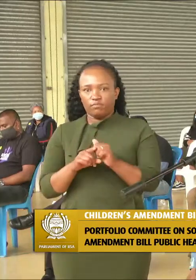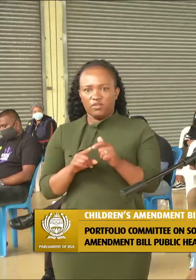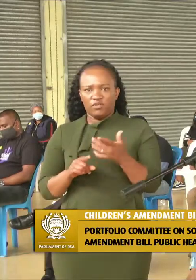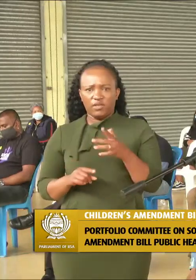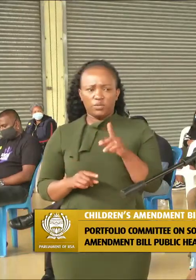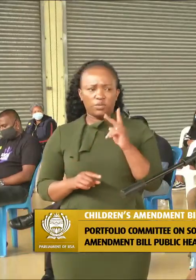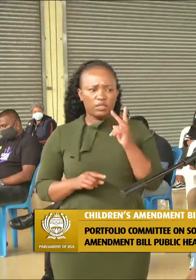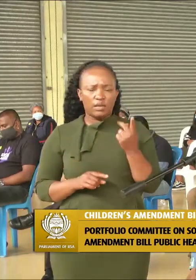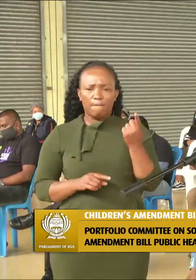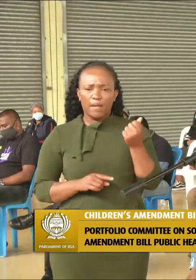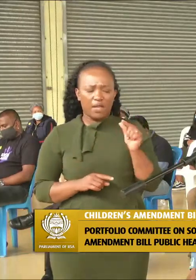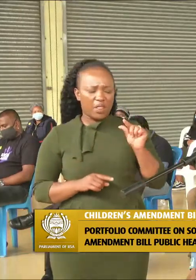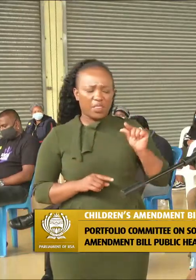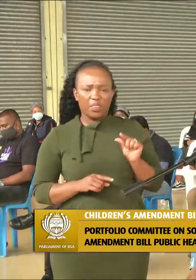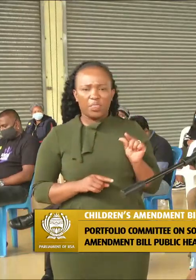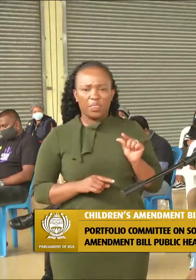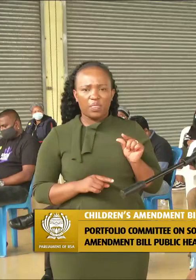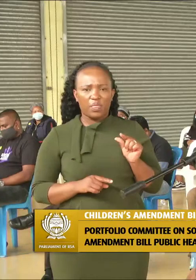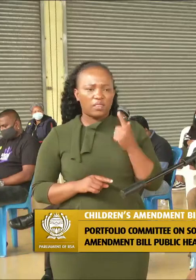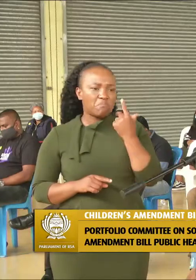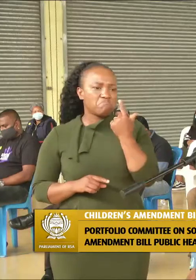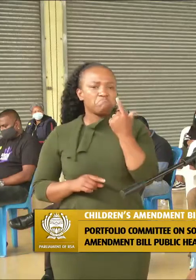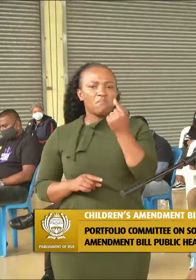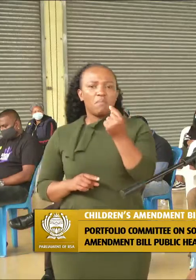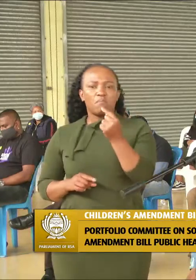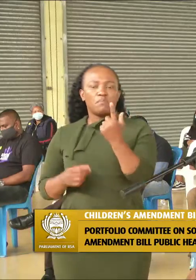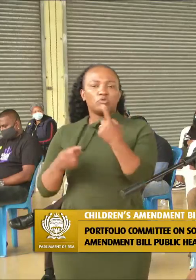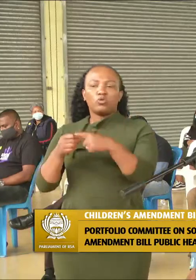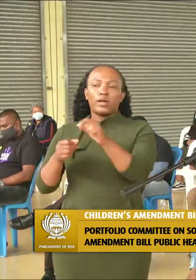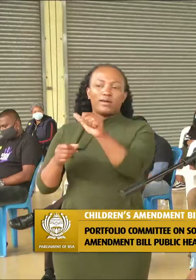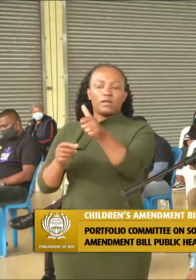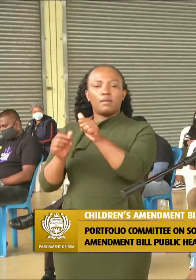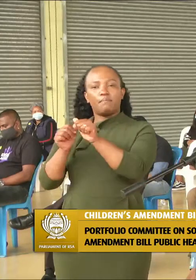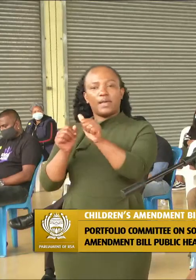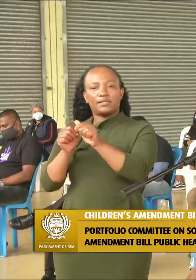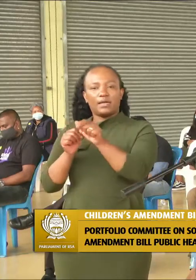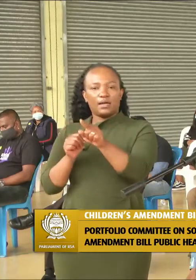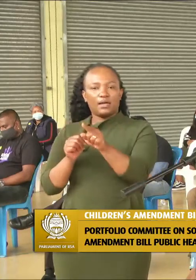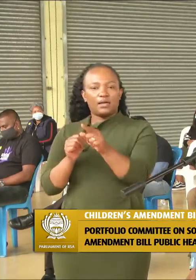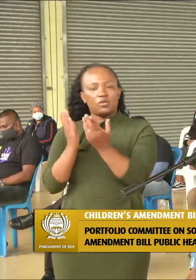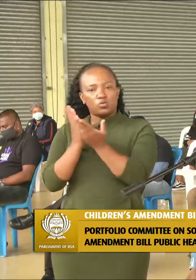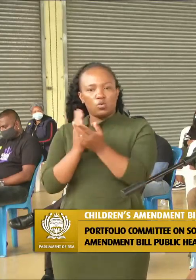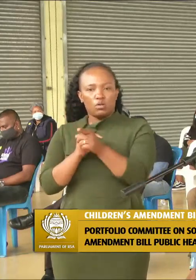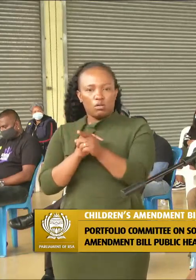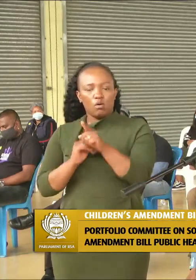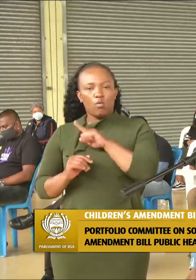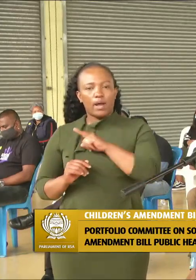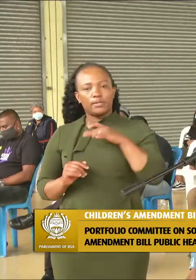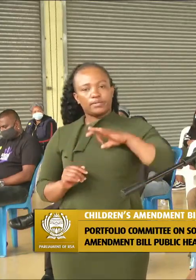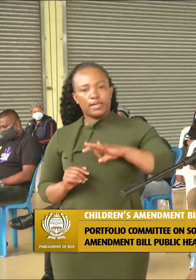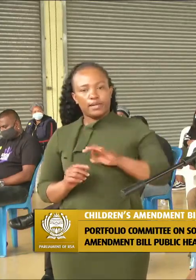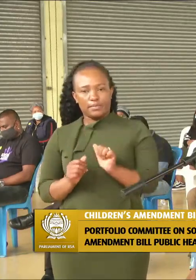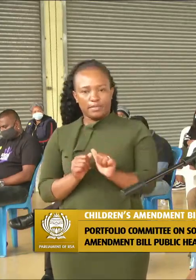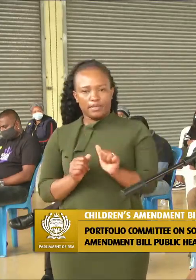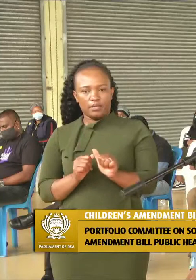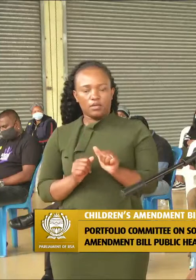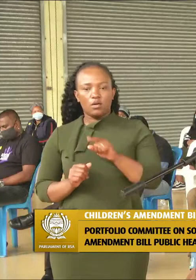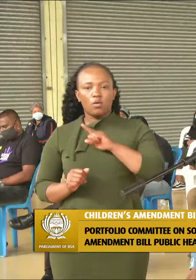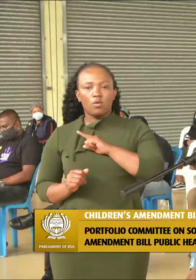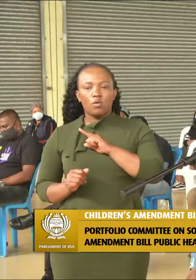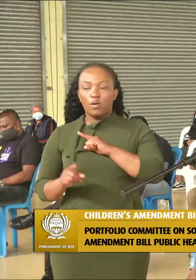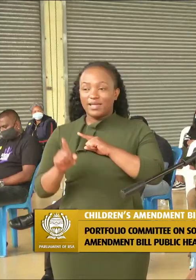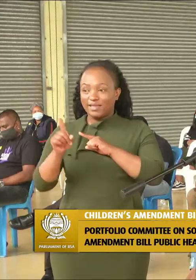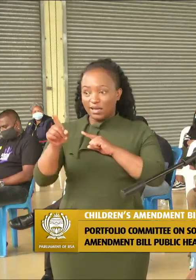yalana incane sebeyahamba baya kulaba abanye abanemali engcono. I reason for that ukuthi bona bakhokhisa